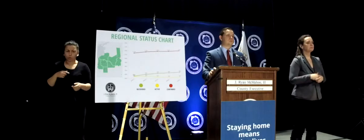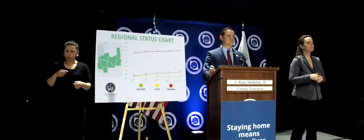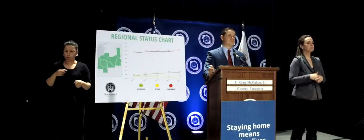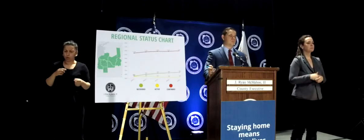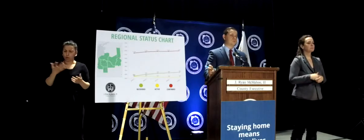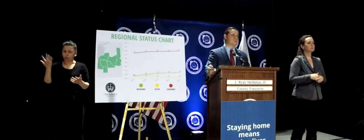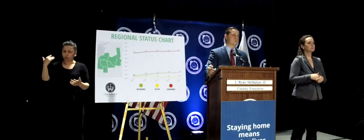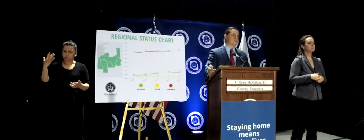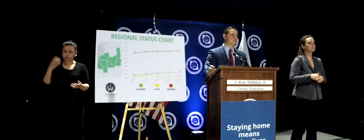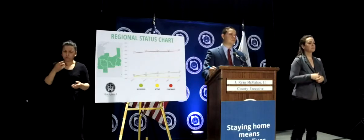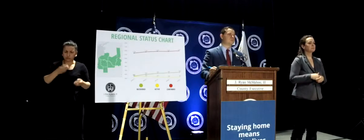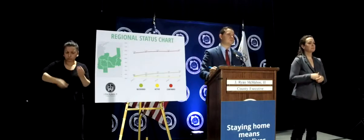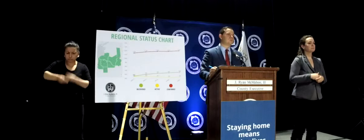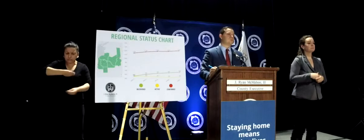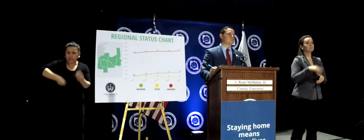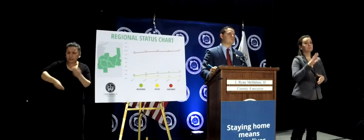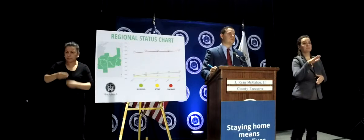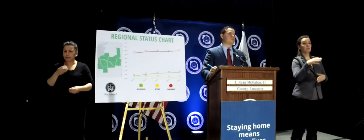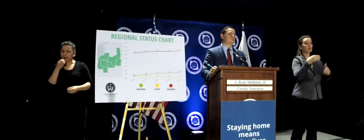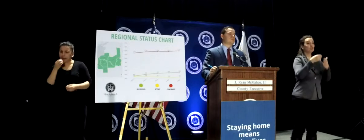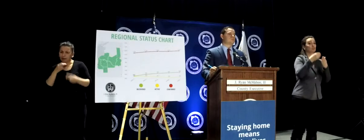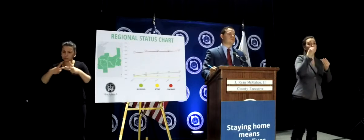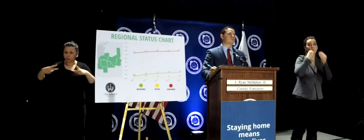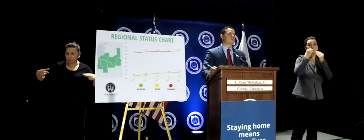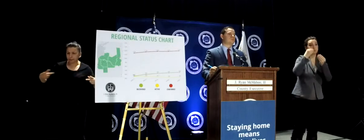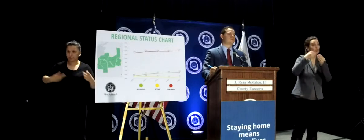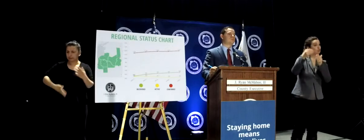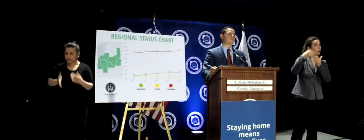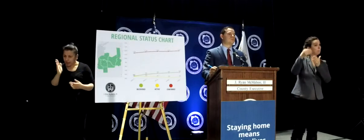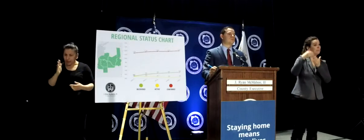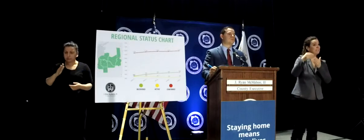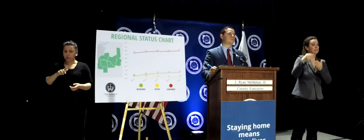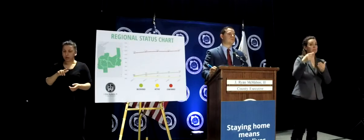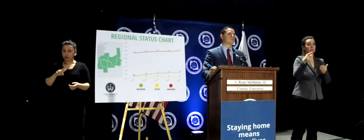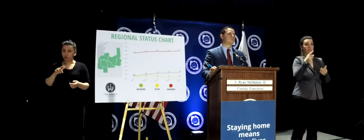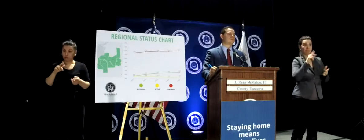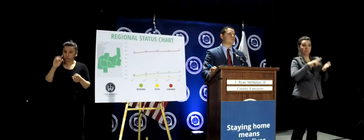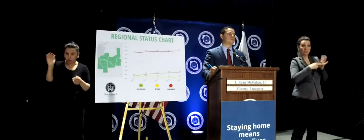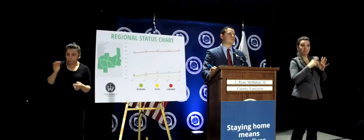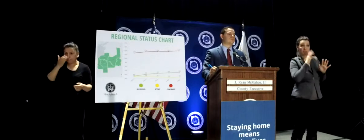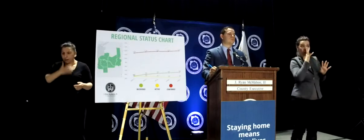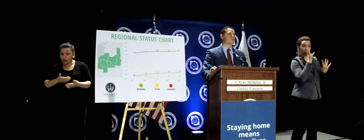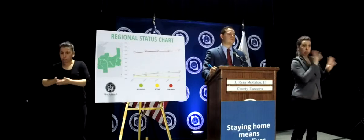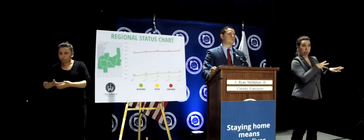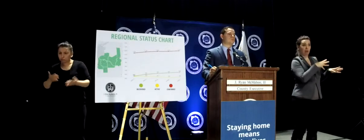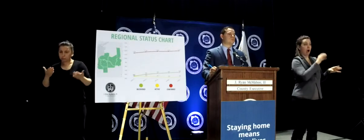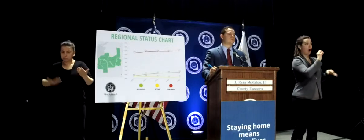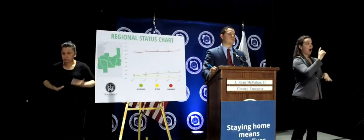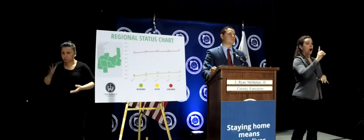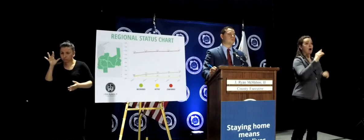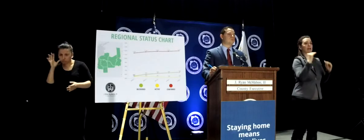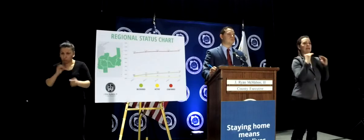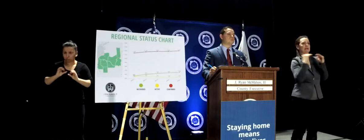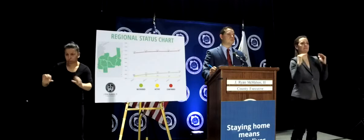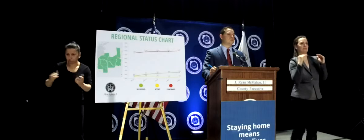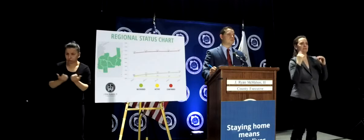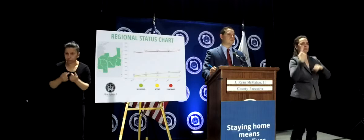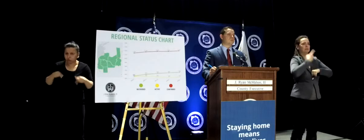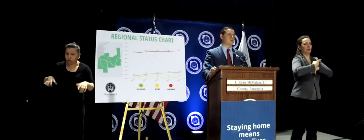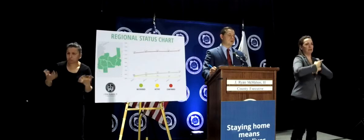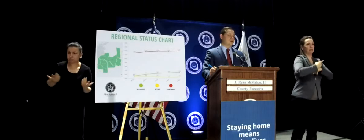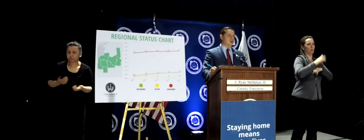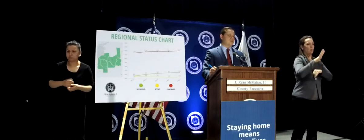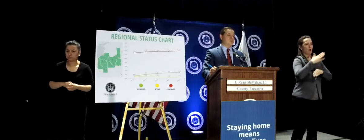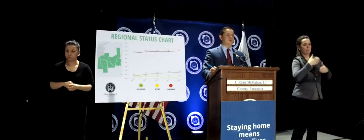that. But also going along that, the numbers did go down. So is there a concern that they could go back up to where they were now that we're getting rid